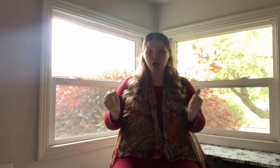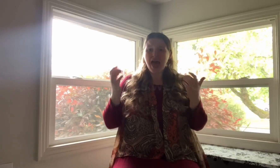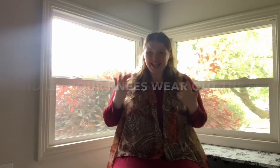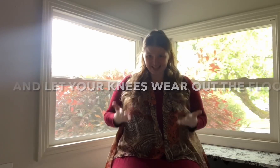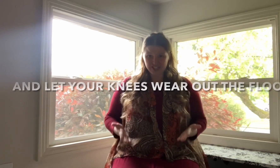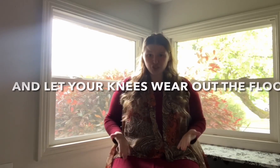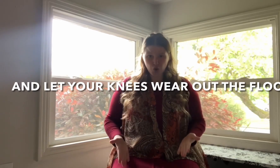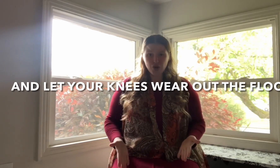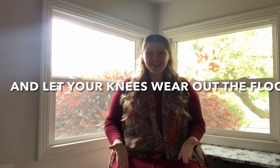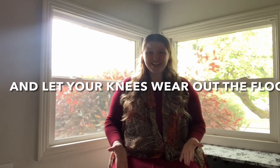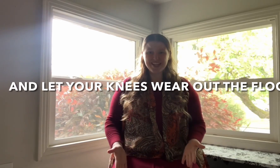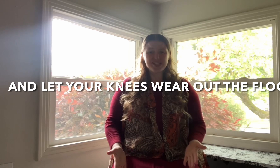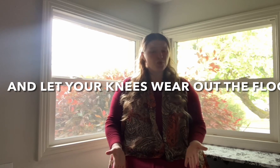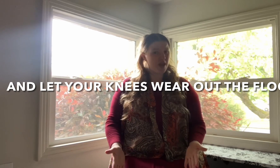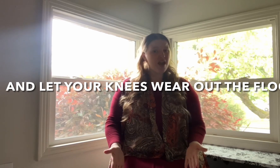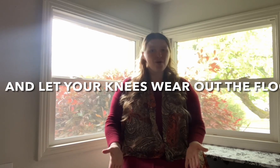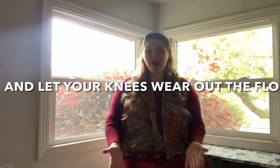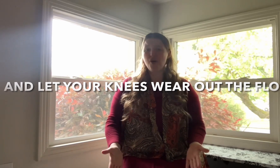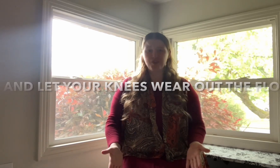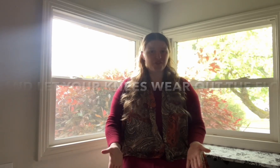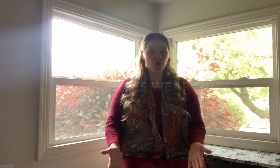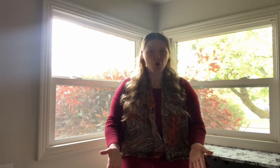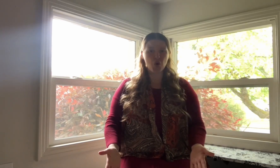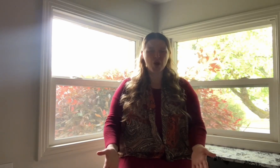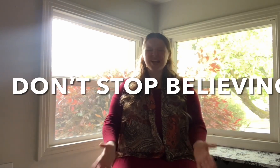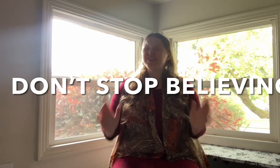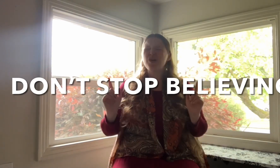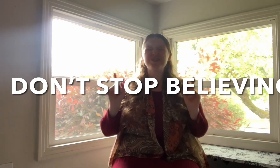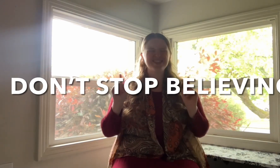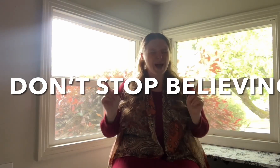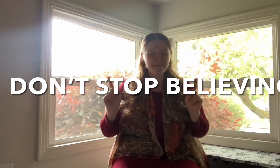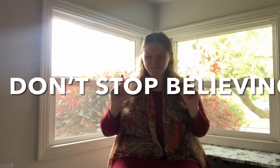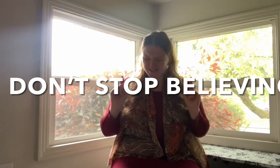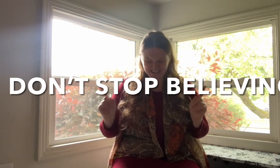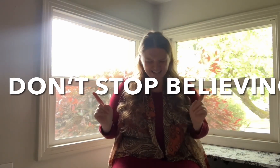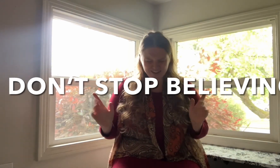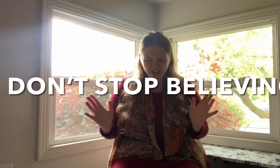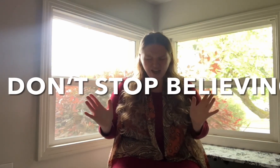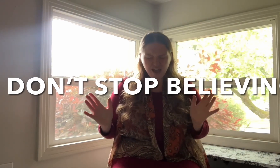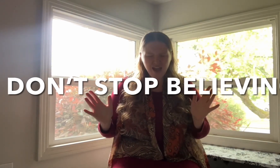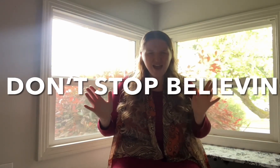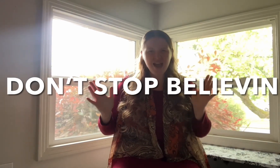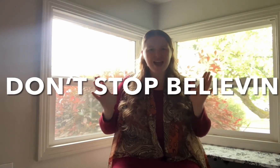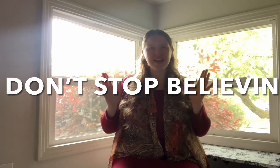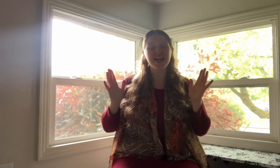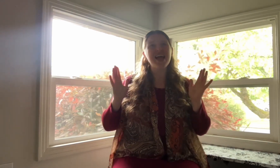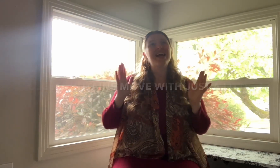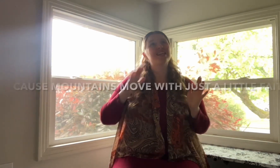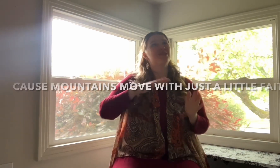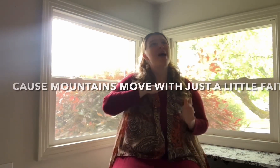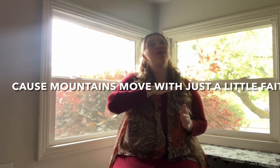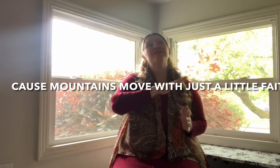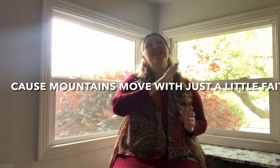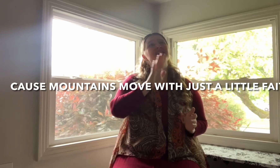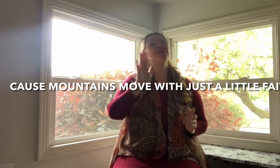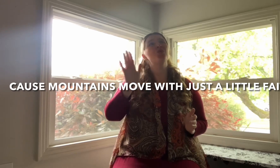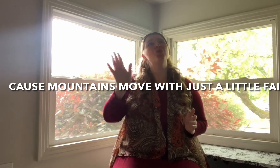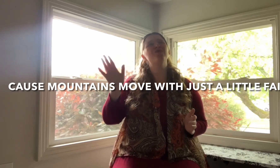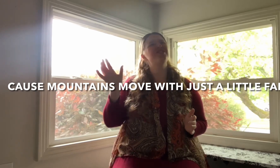And let your knees wear out the floor. Don't stop believing, 'cause mountains move with just